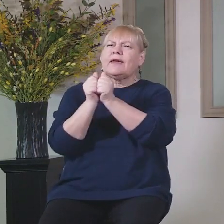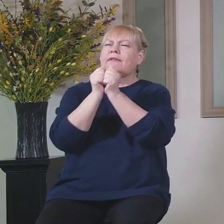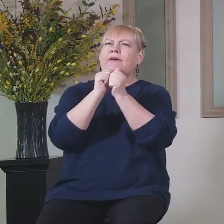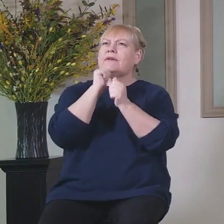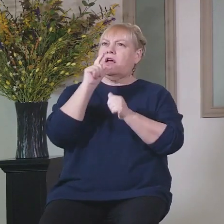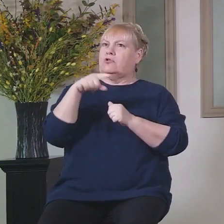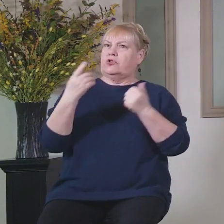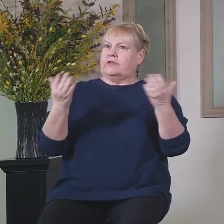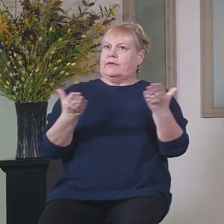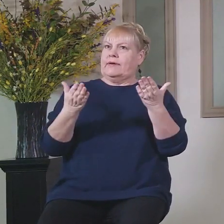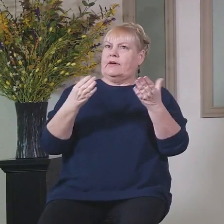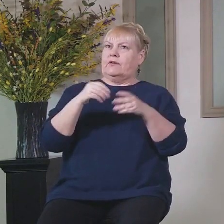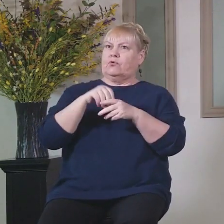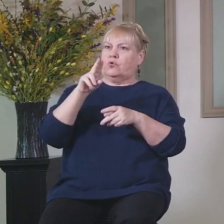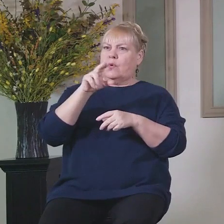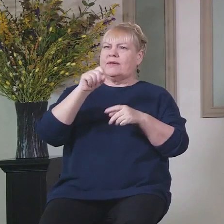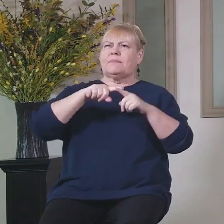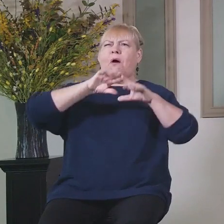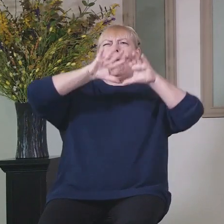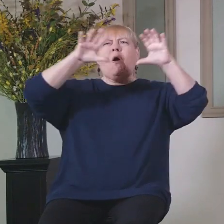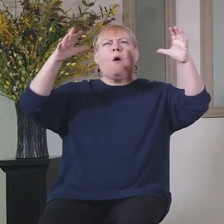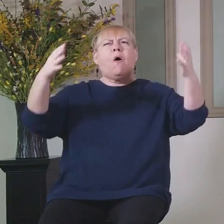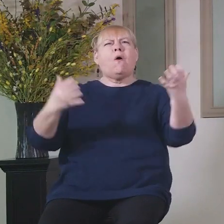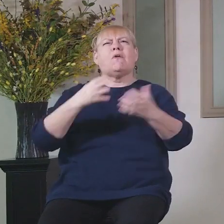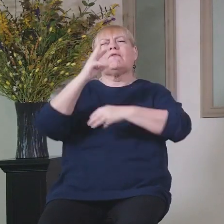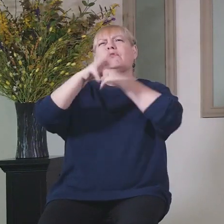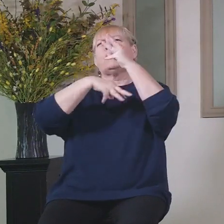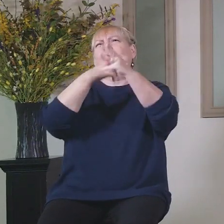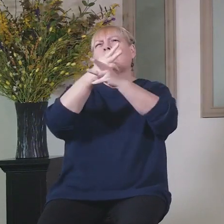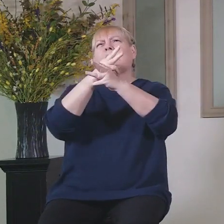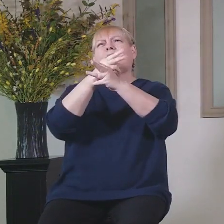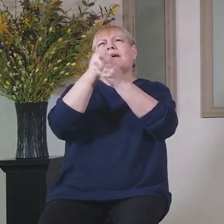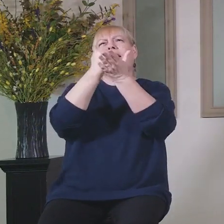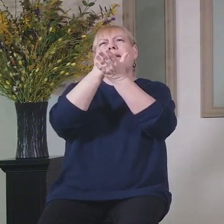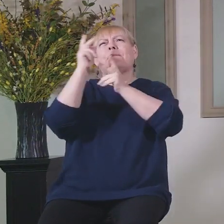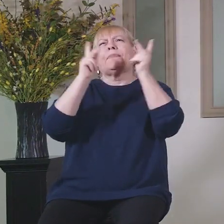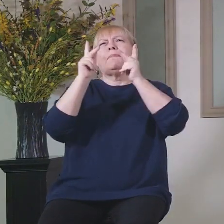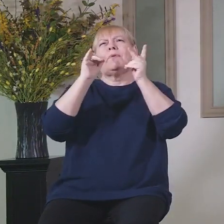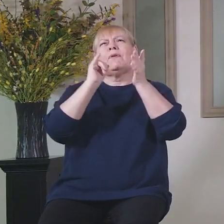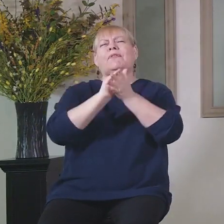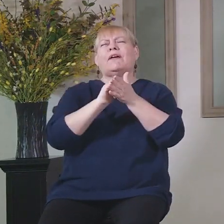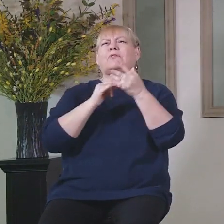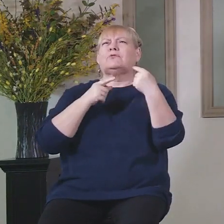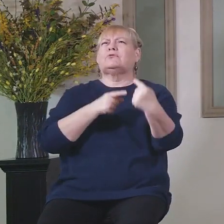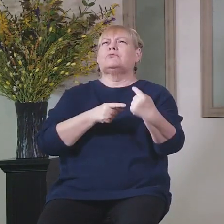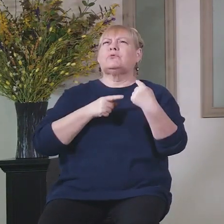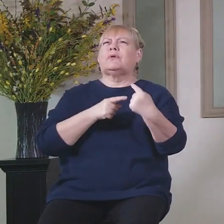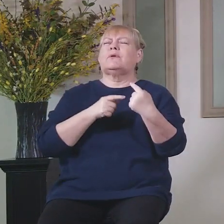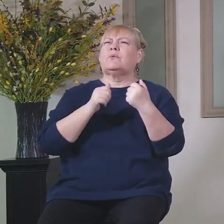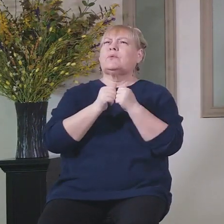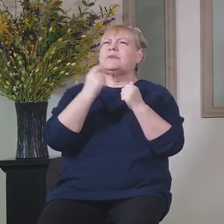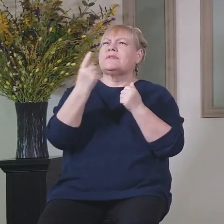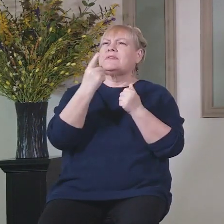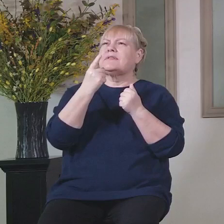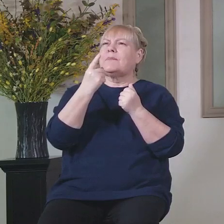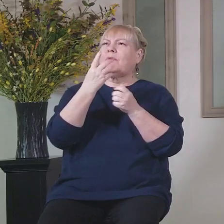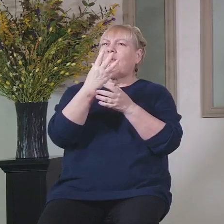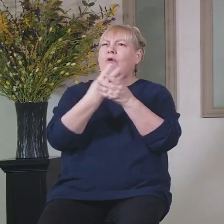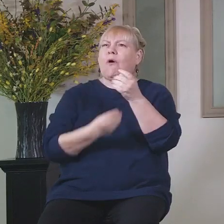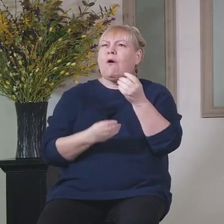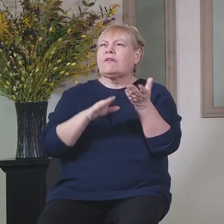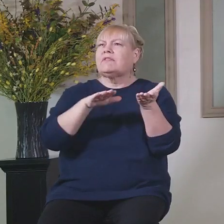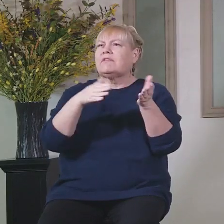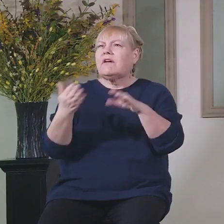the world. Be with those who are struggling with the loss of a loved one during these times. It's